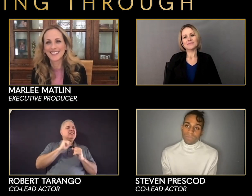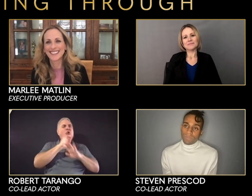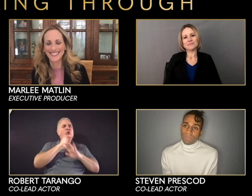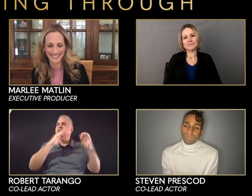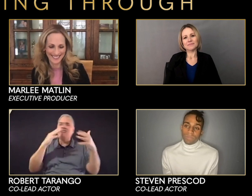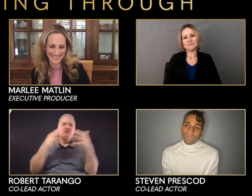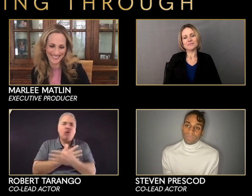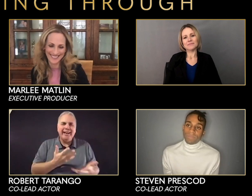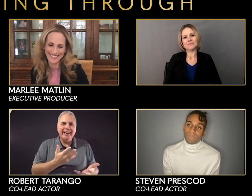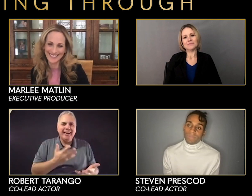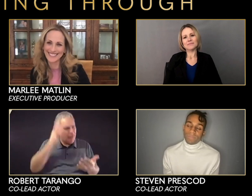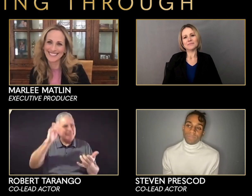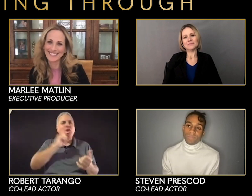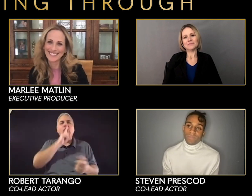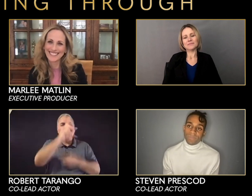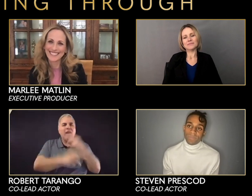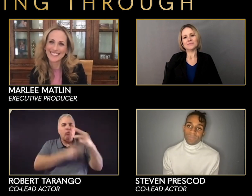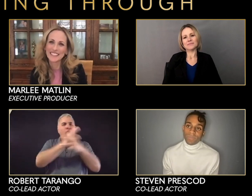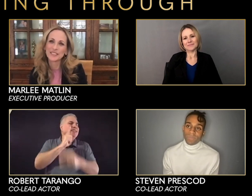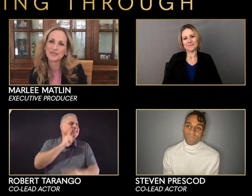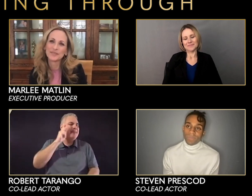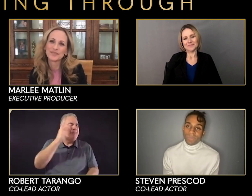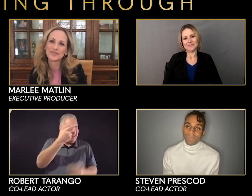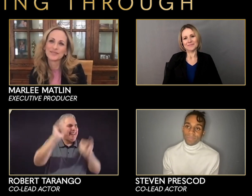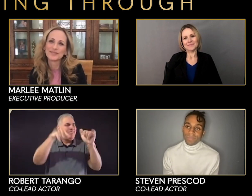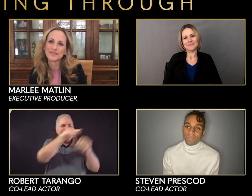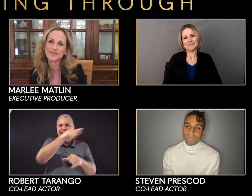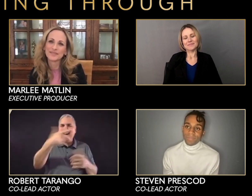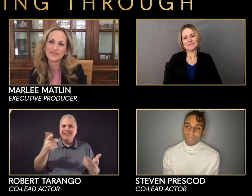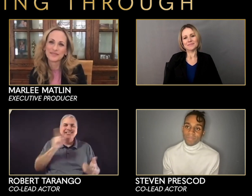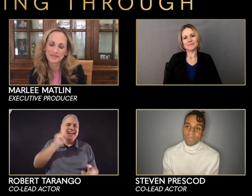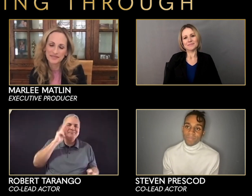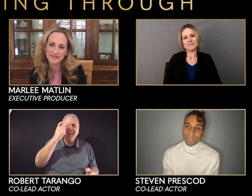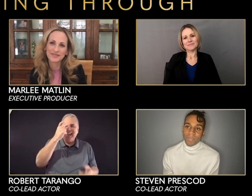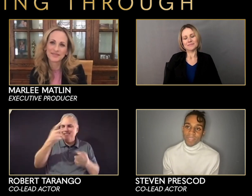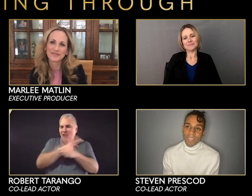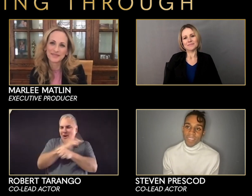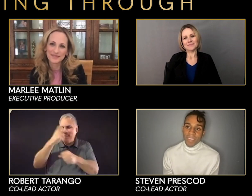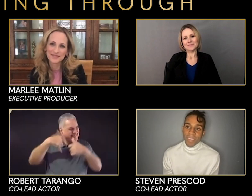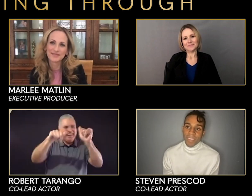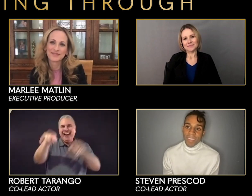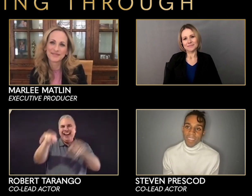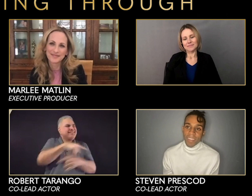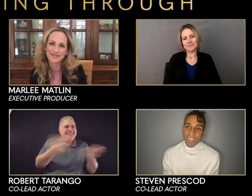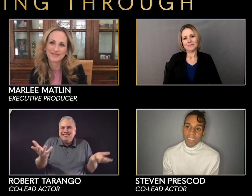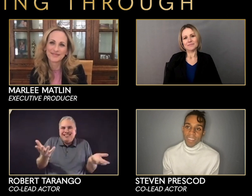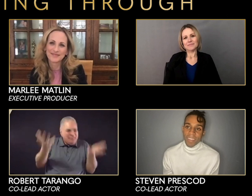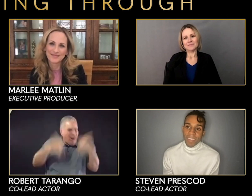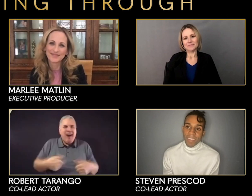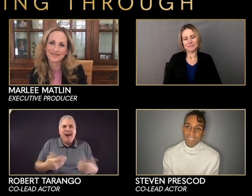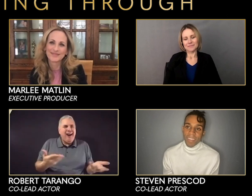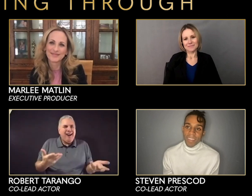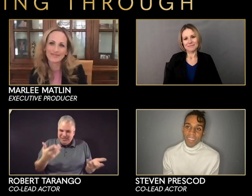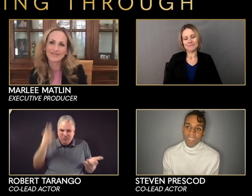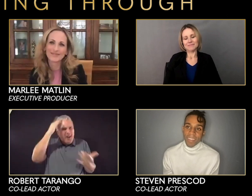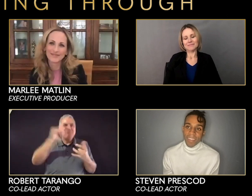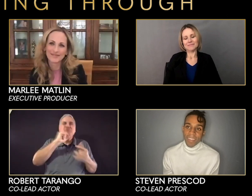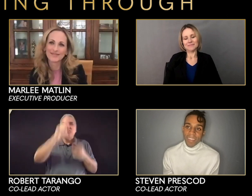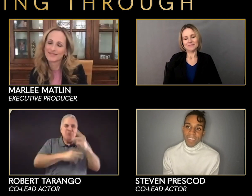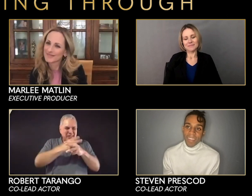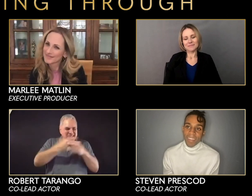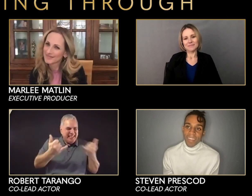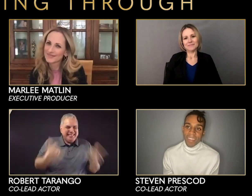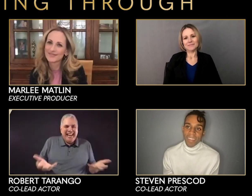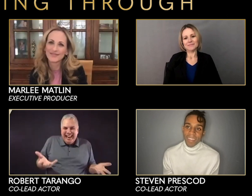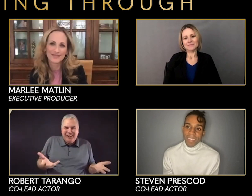everything just in a little different way. But just my other suggestion would be, don't be afraid of us.